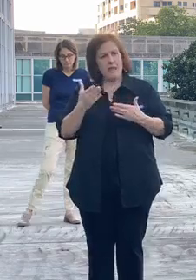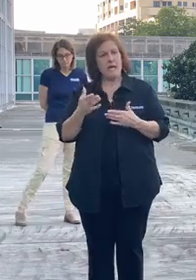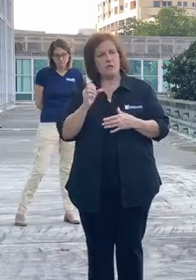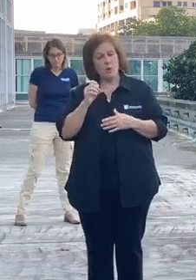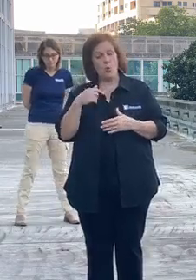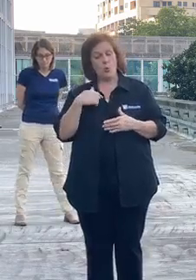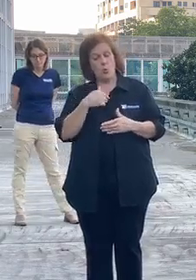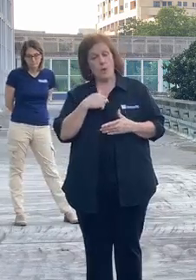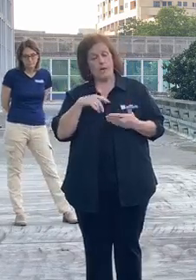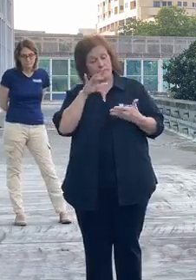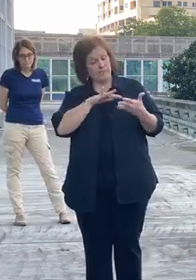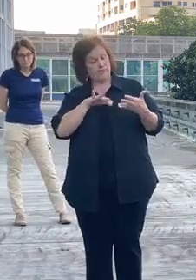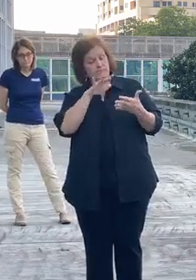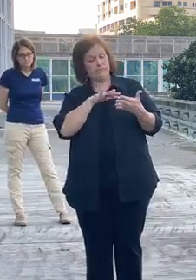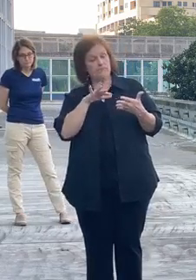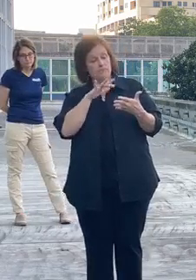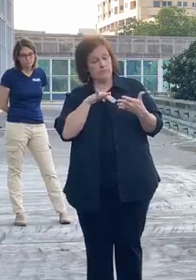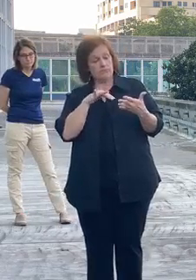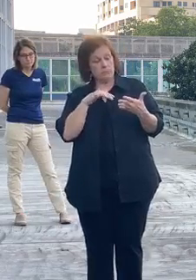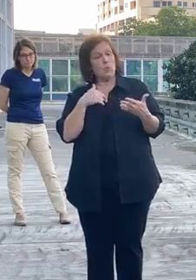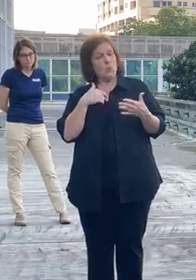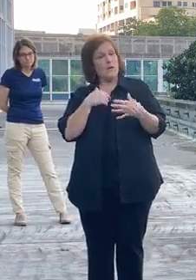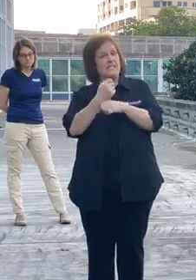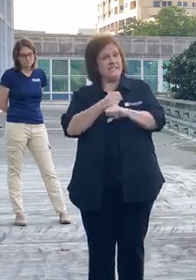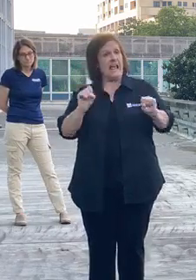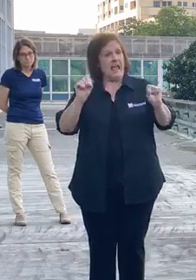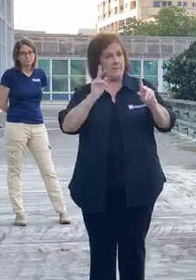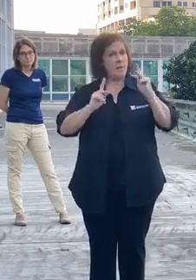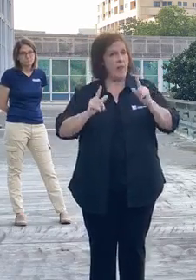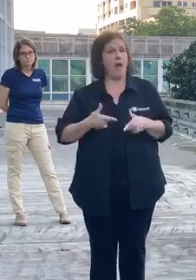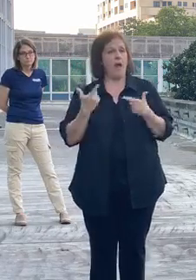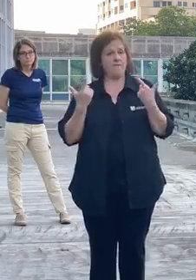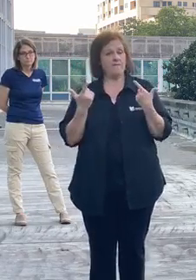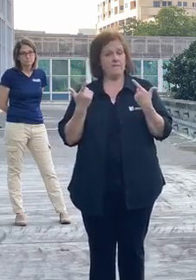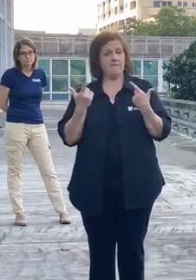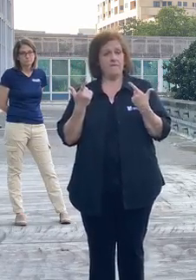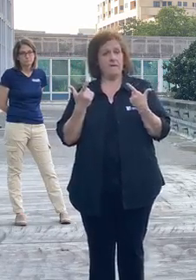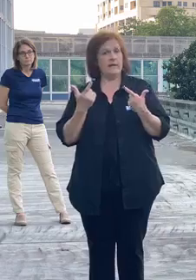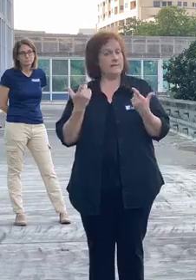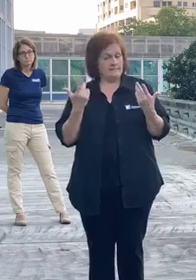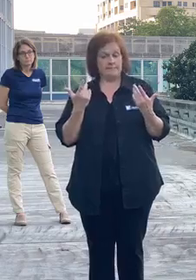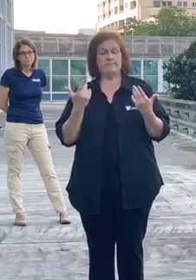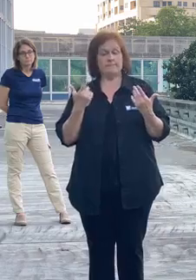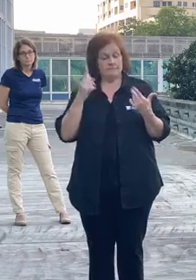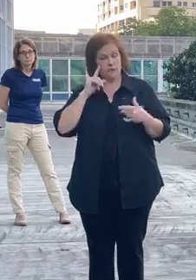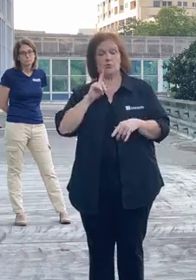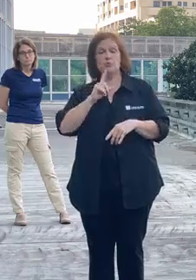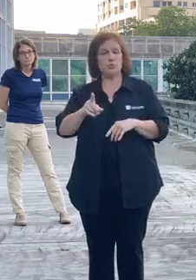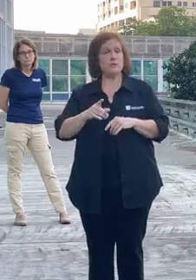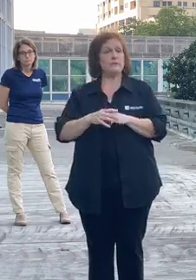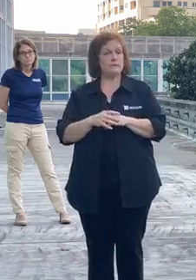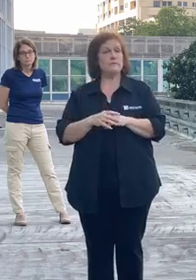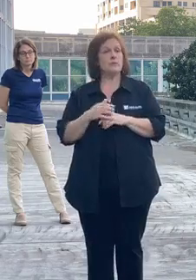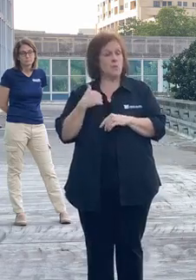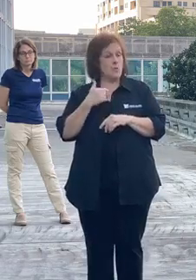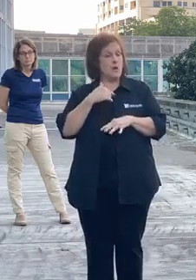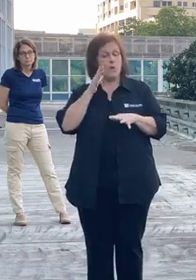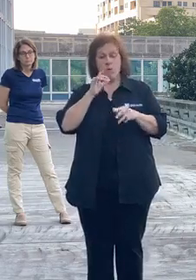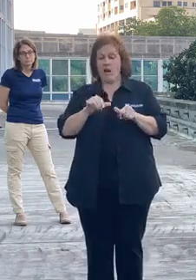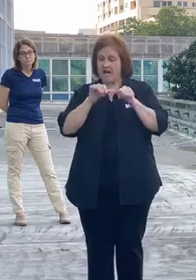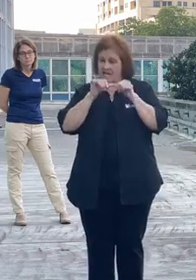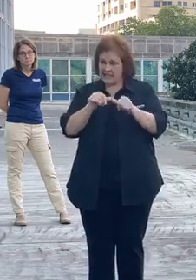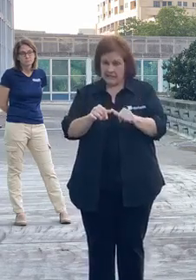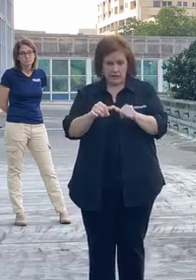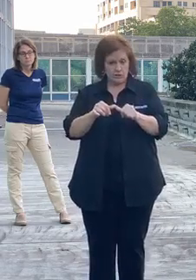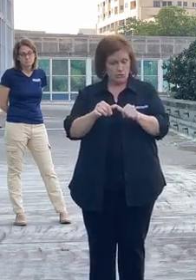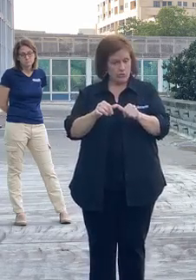at the data sets, we saved lives as well. And there's no doubt about it. So we'll continue on this